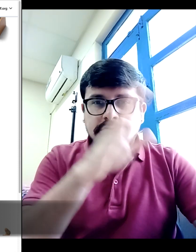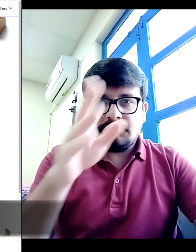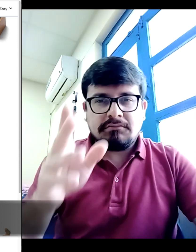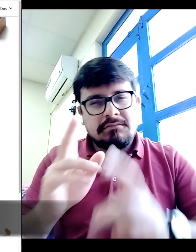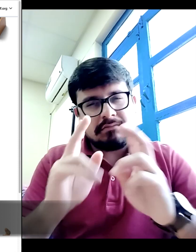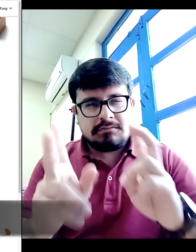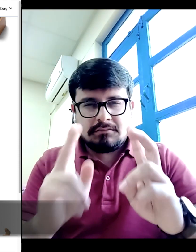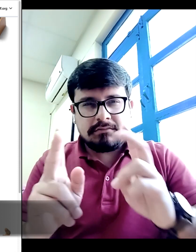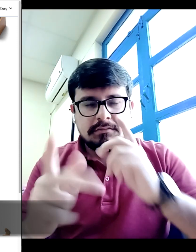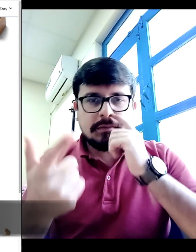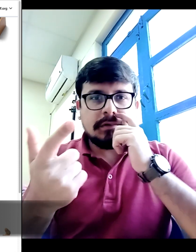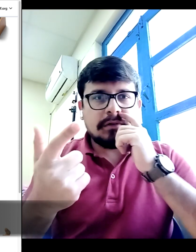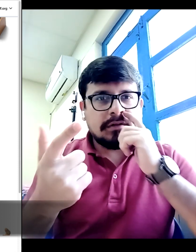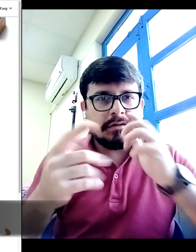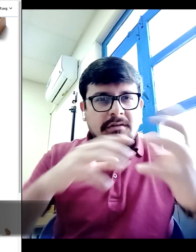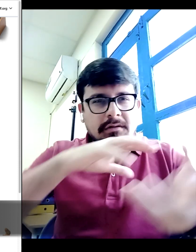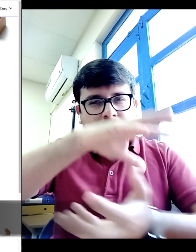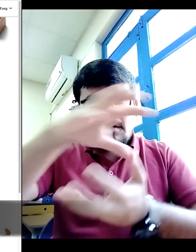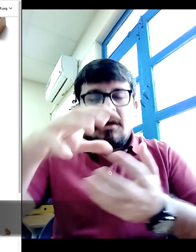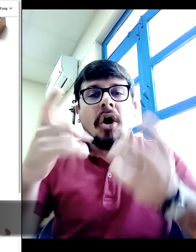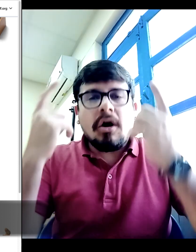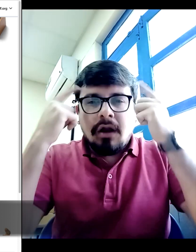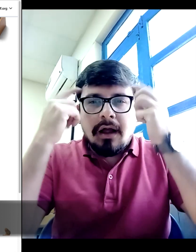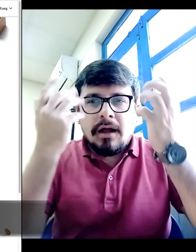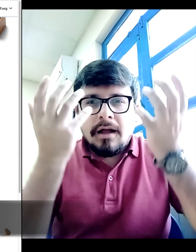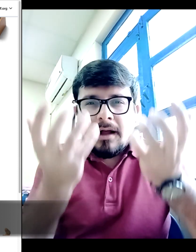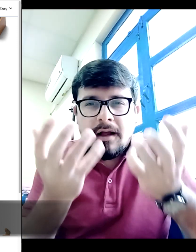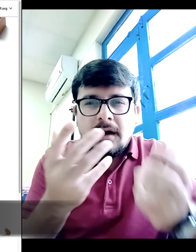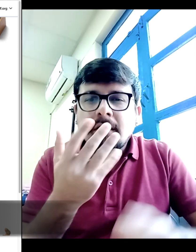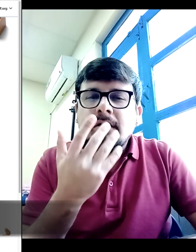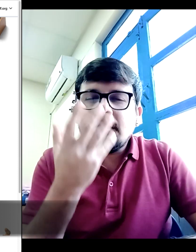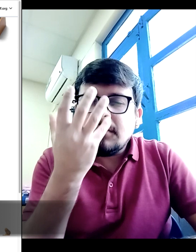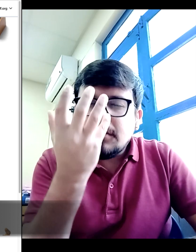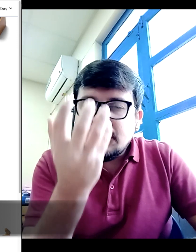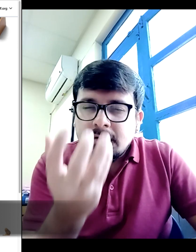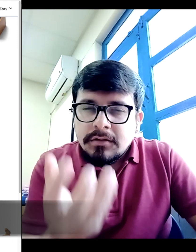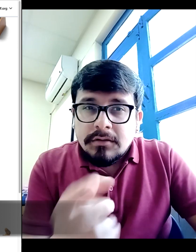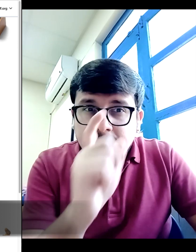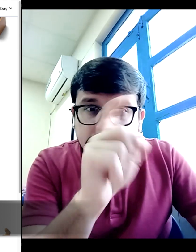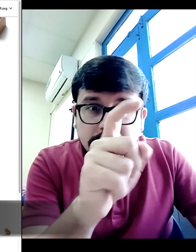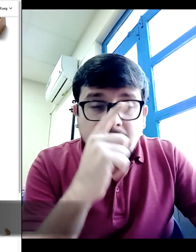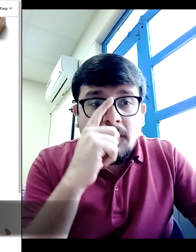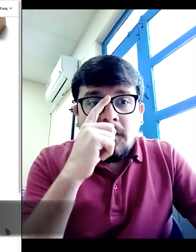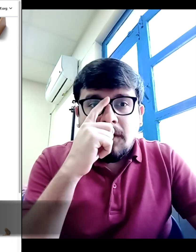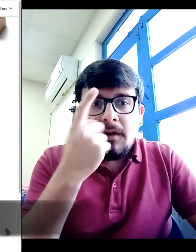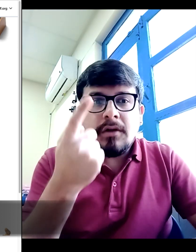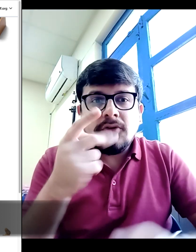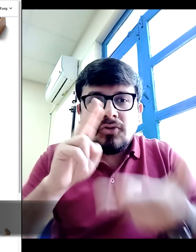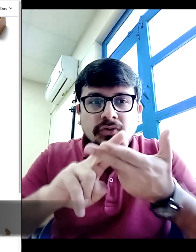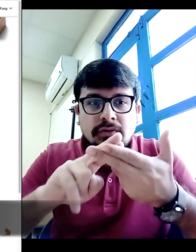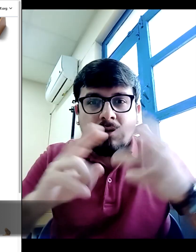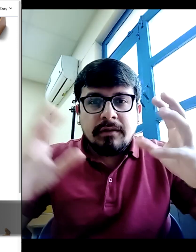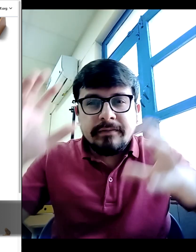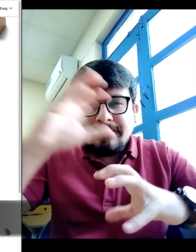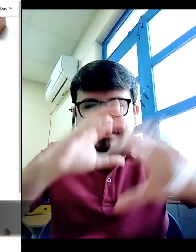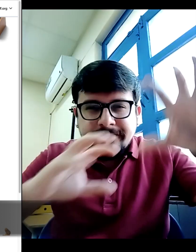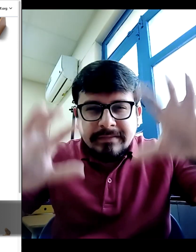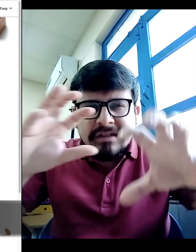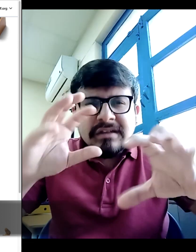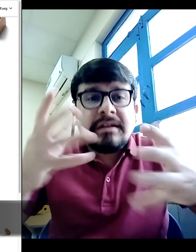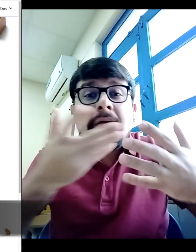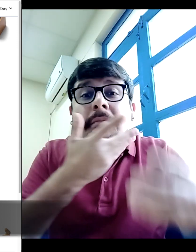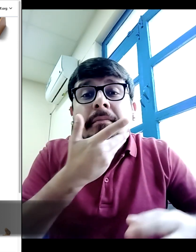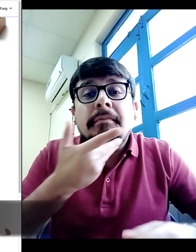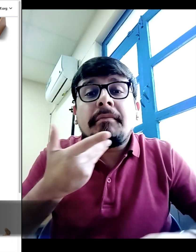you want to have a friendly logo? So I will select friendly.